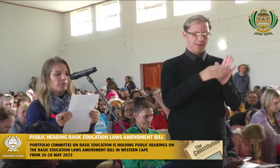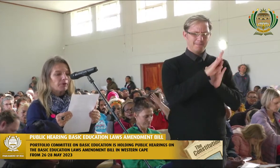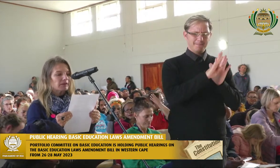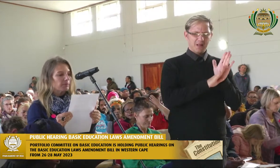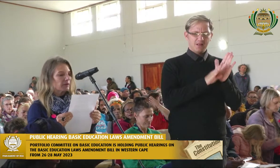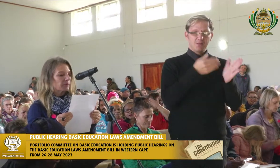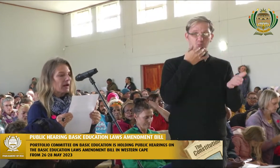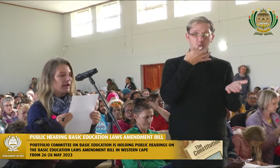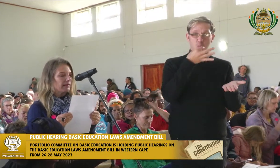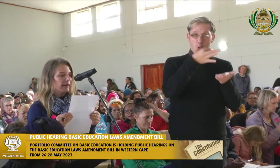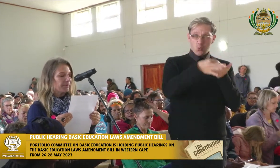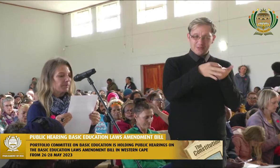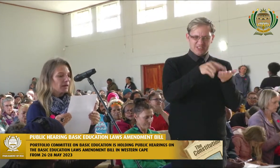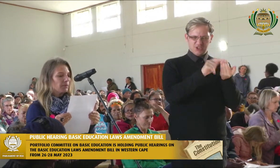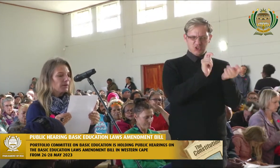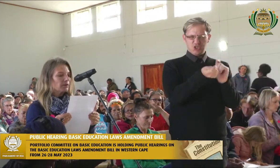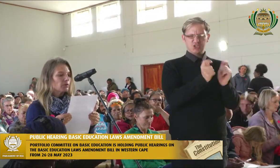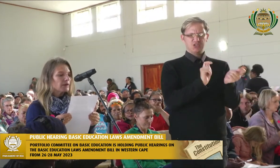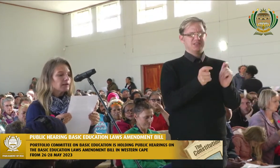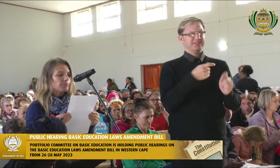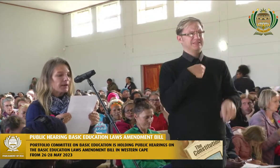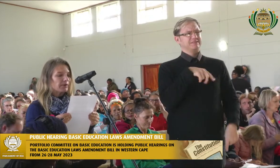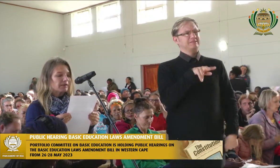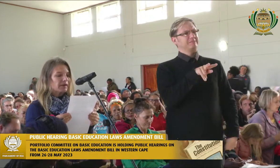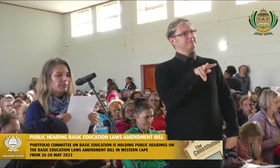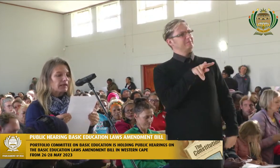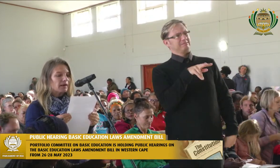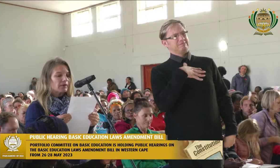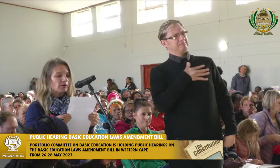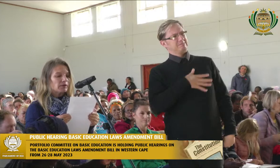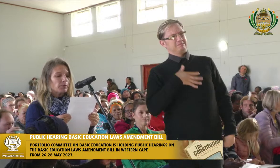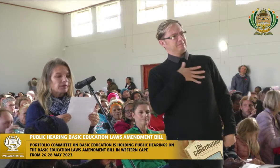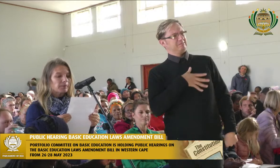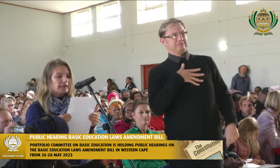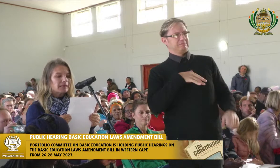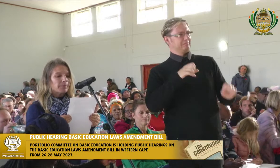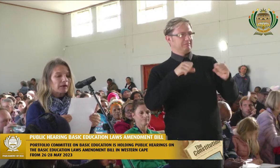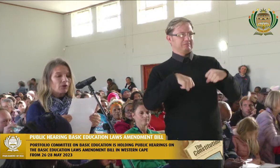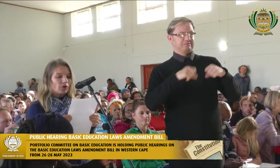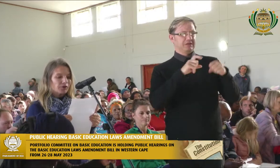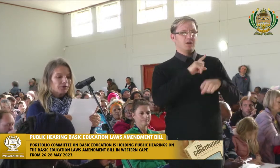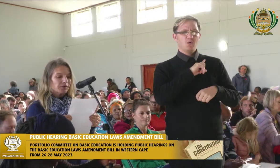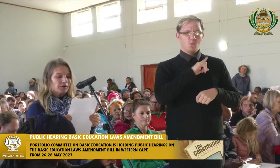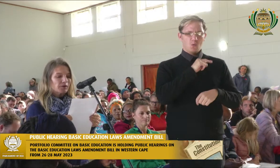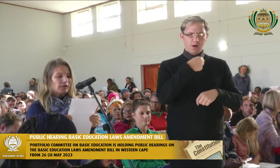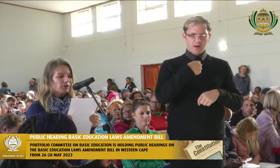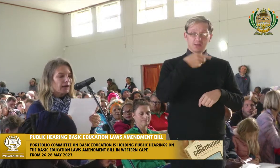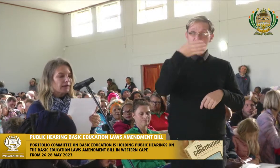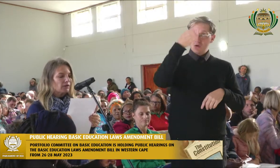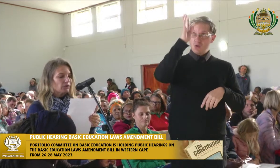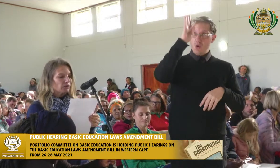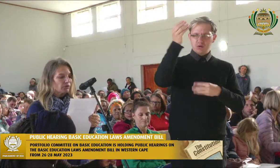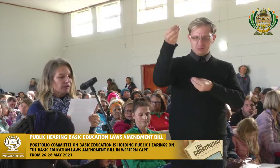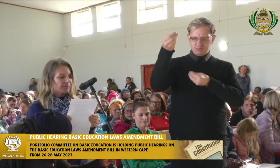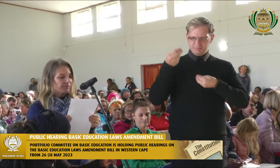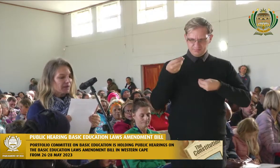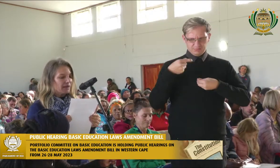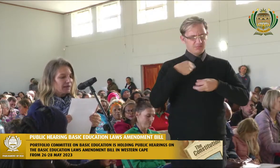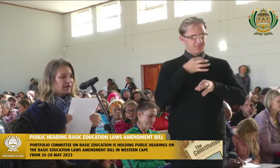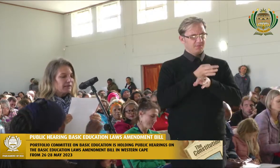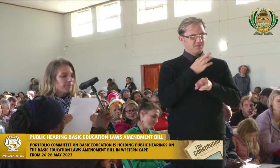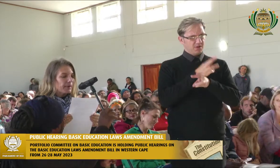proposes and the principles behind them, because we as parents have been given the responsibility by God to educate our